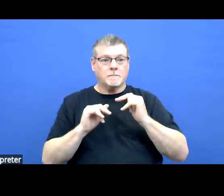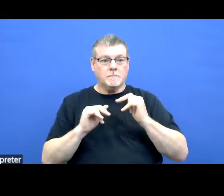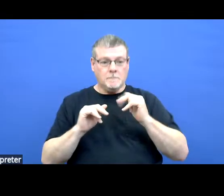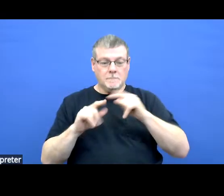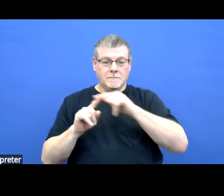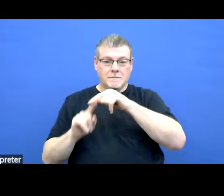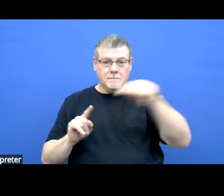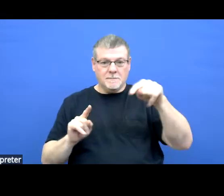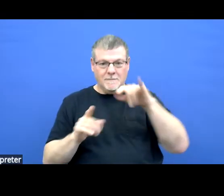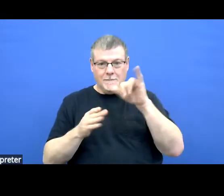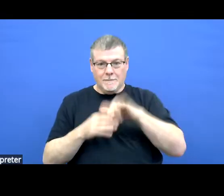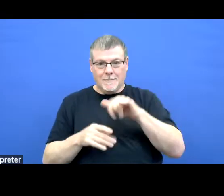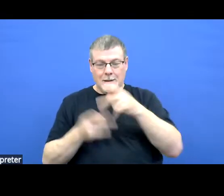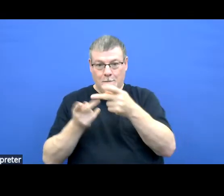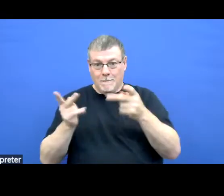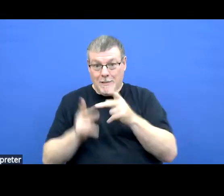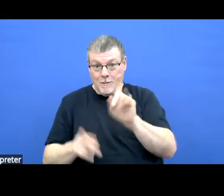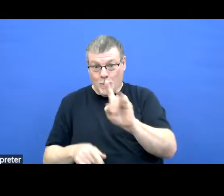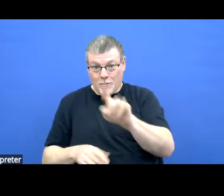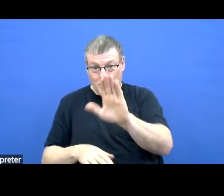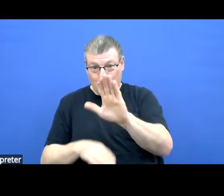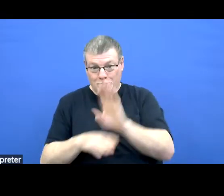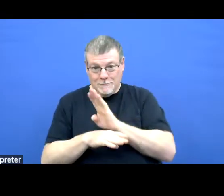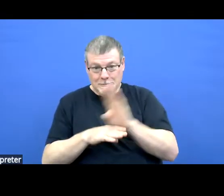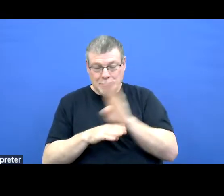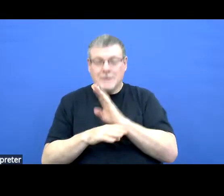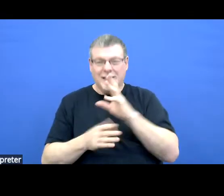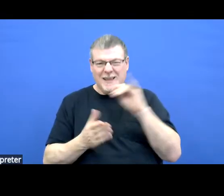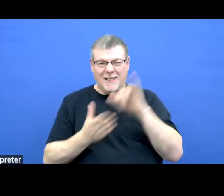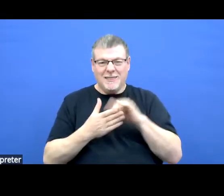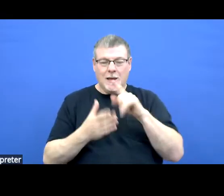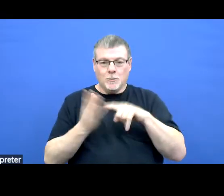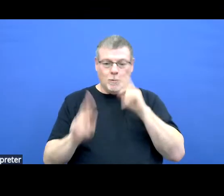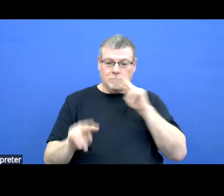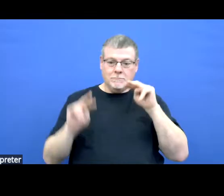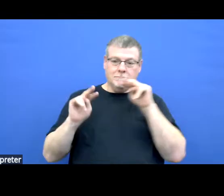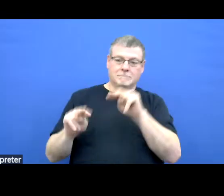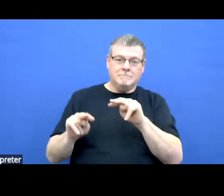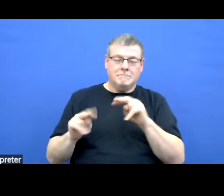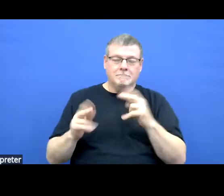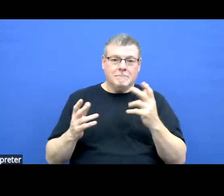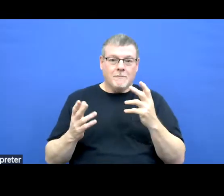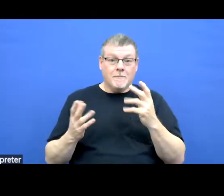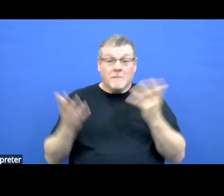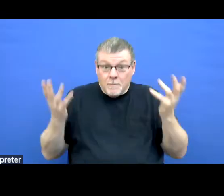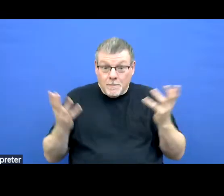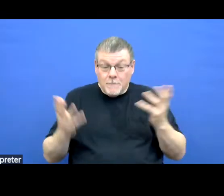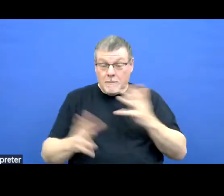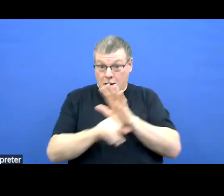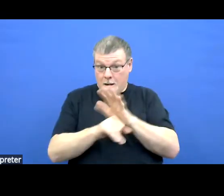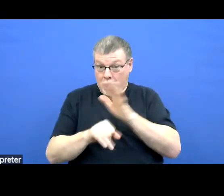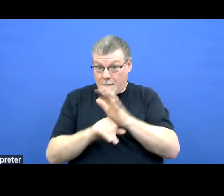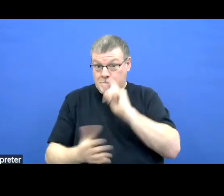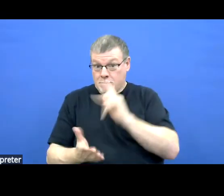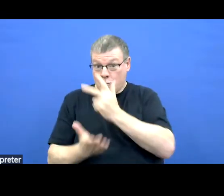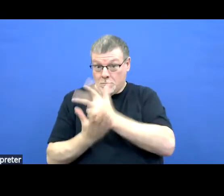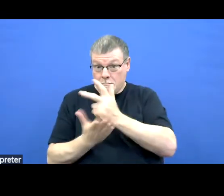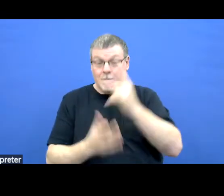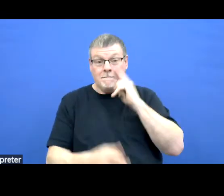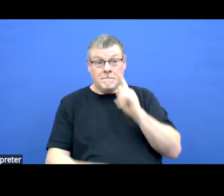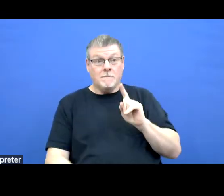suite you're in. And so this is what we're going to be going at with respect to, is there enough space to have